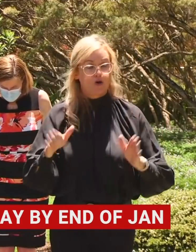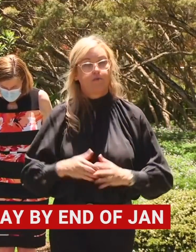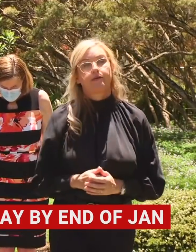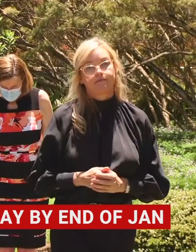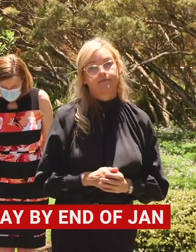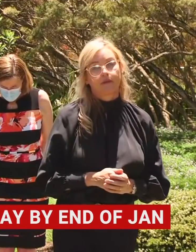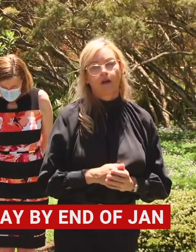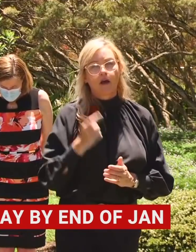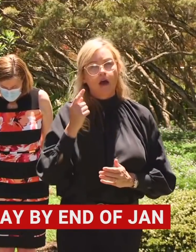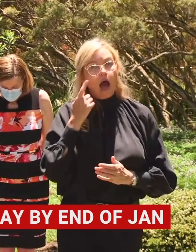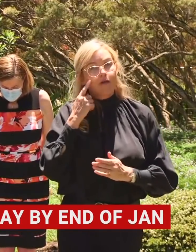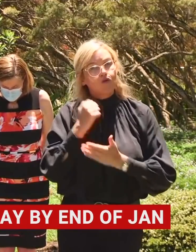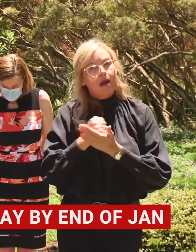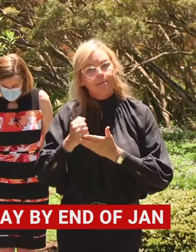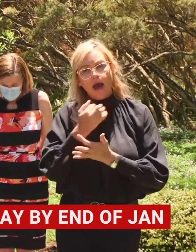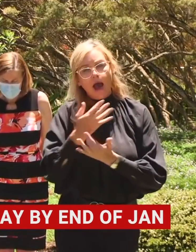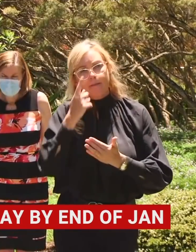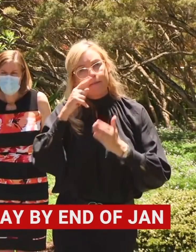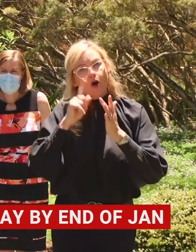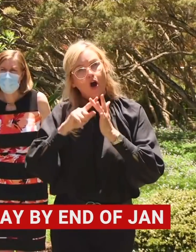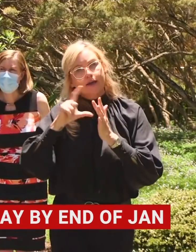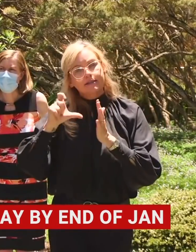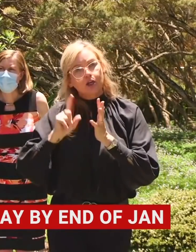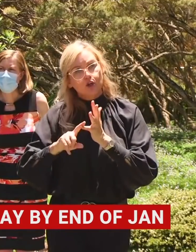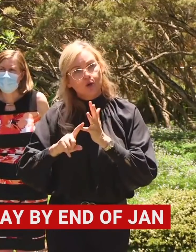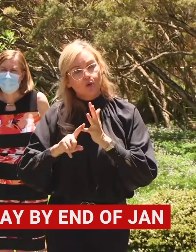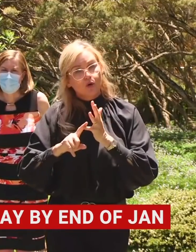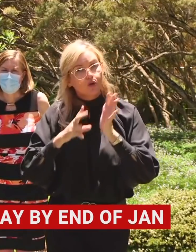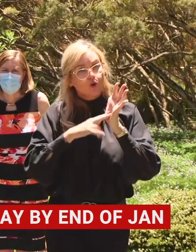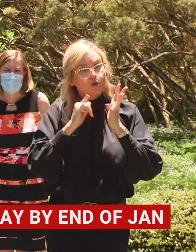the ICU presentations, there are 24 across our state.